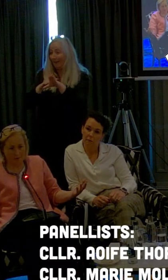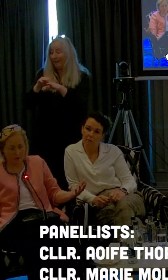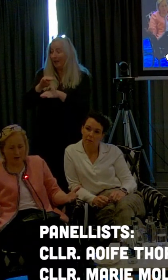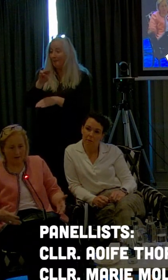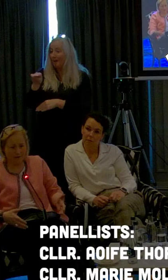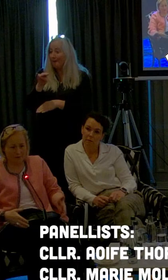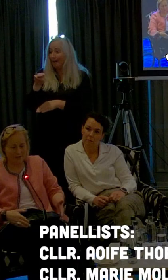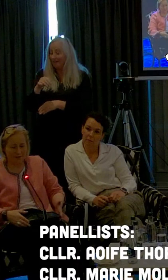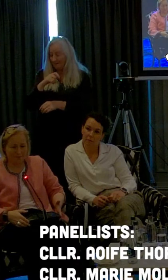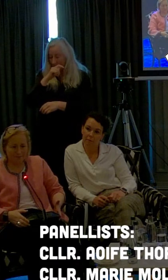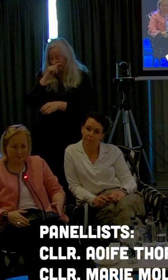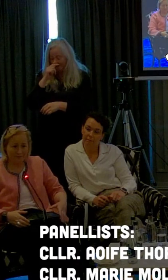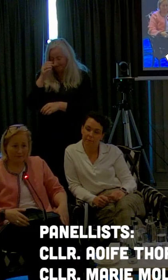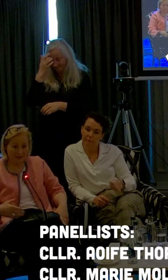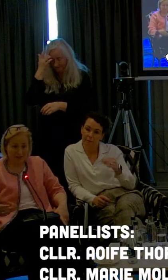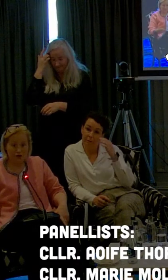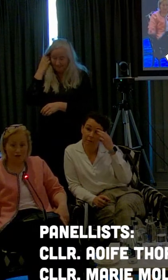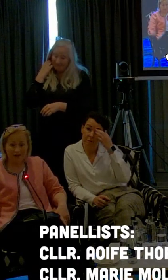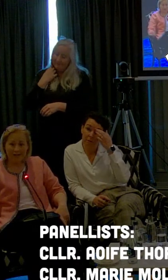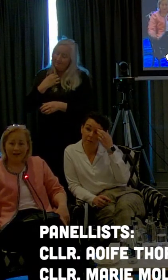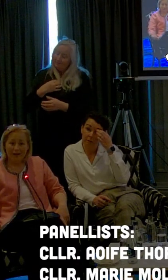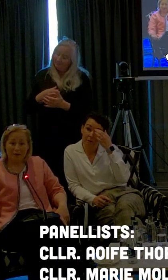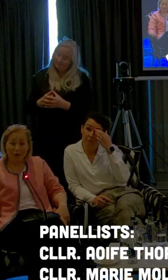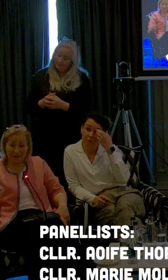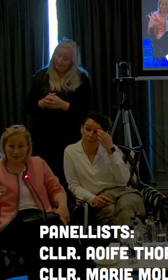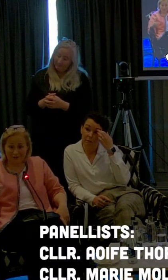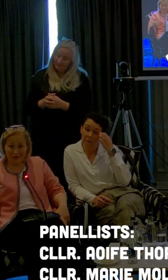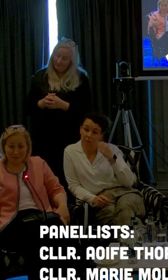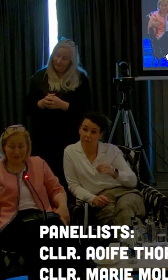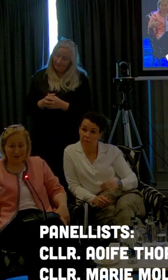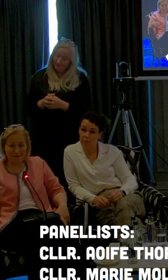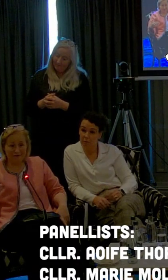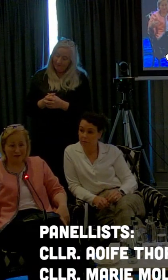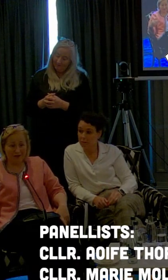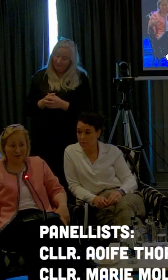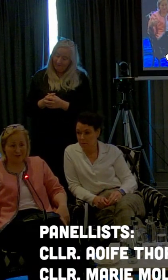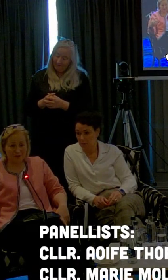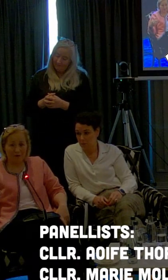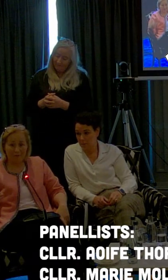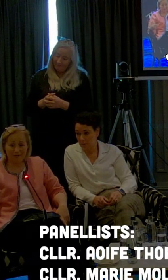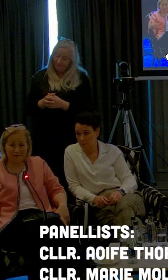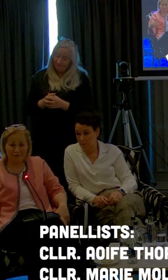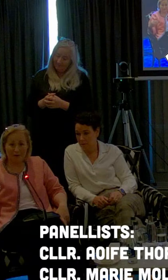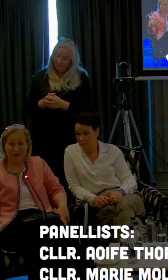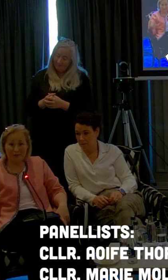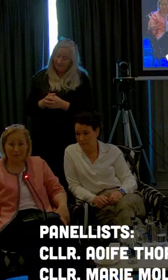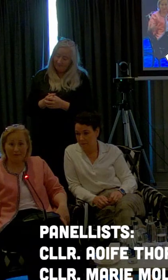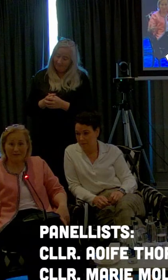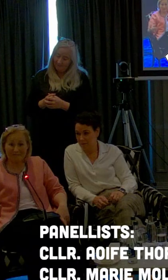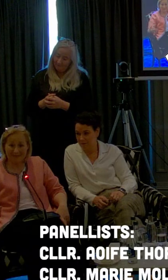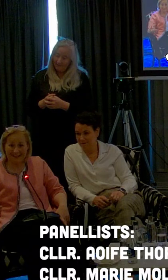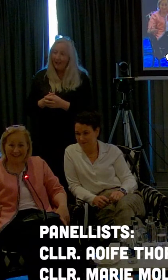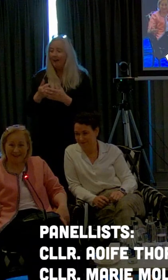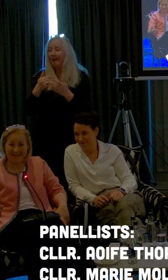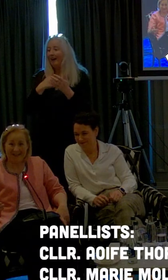Most of my work life, I was a teacher. I'm now actually finding myself doing reps for my past